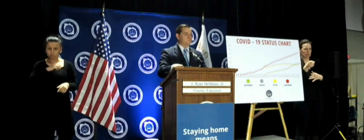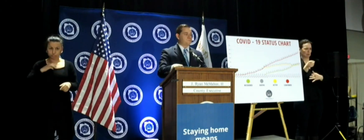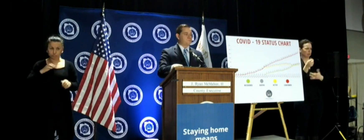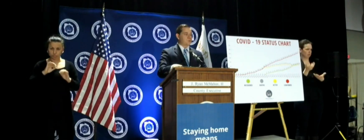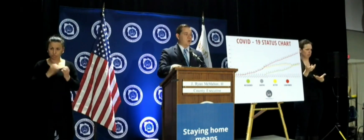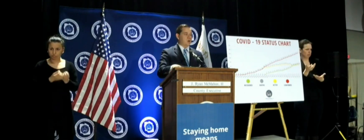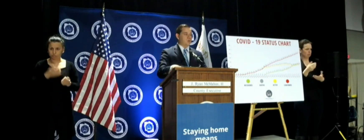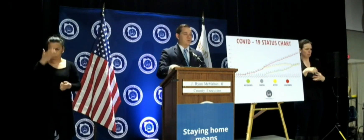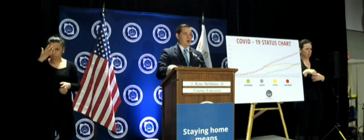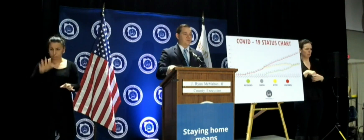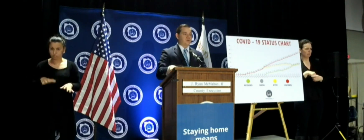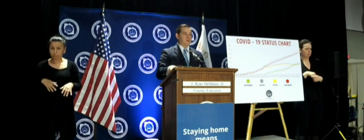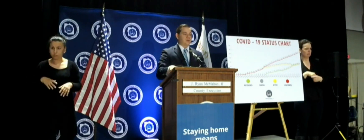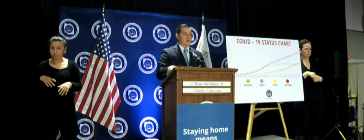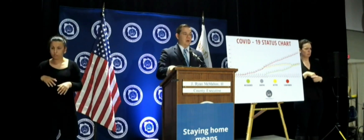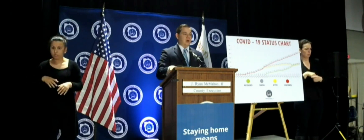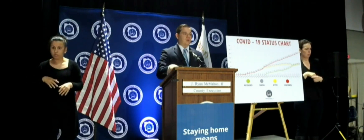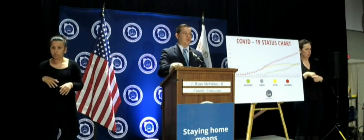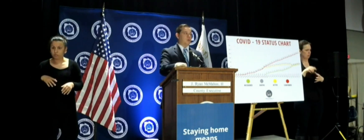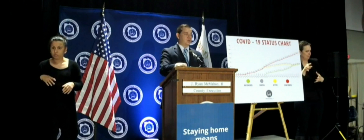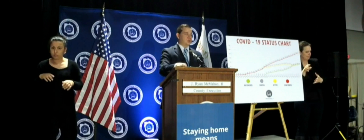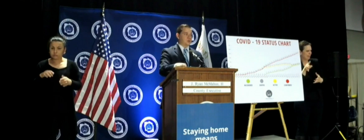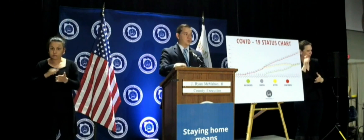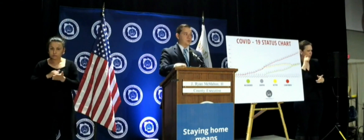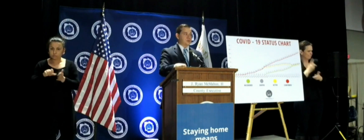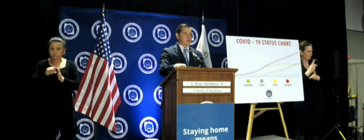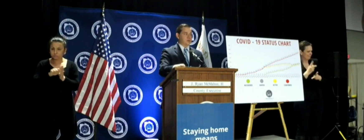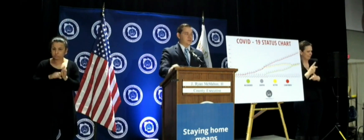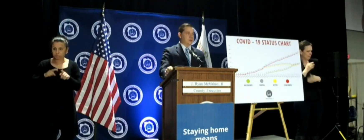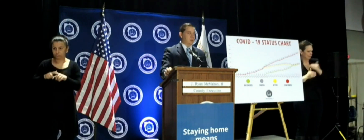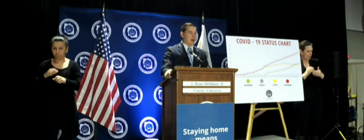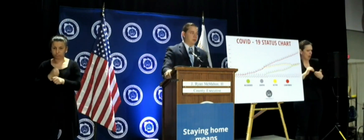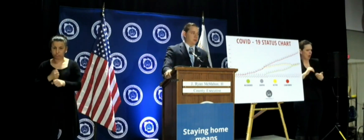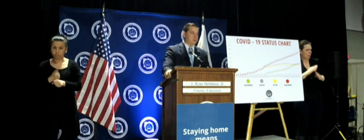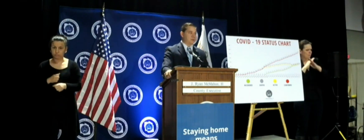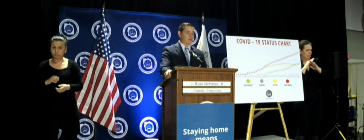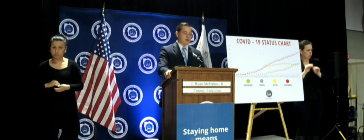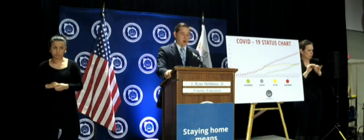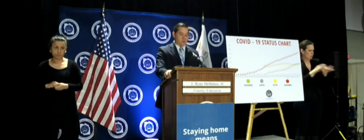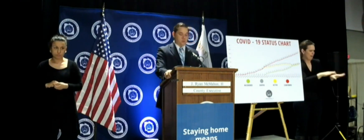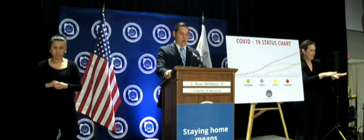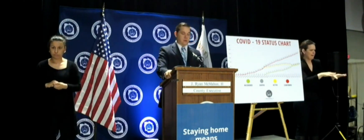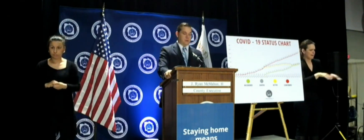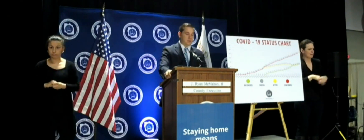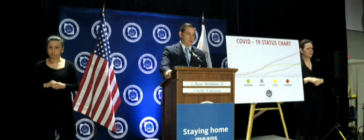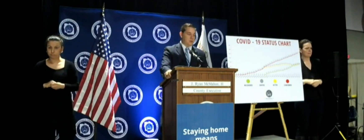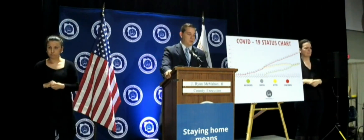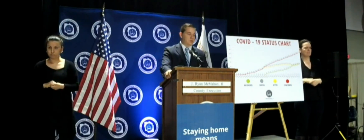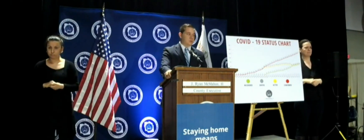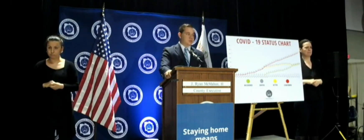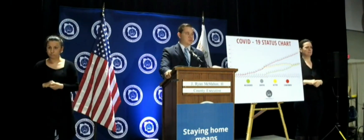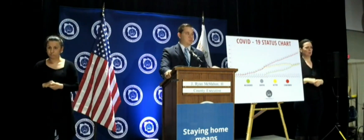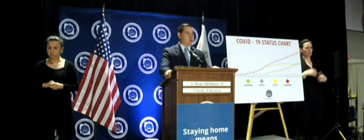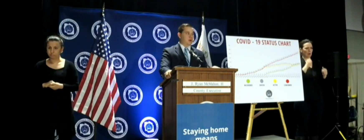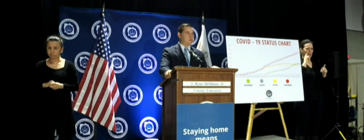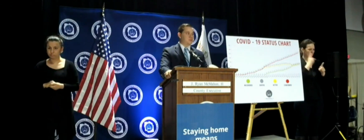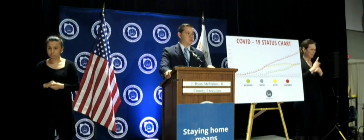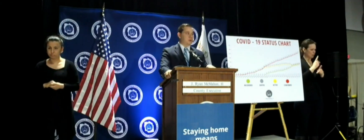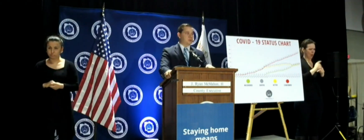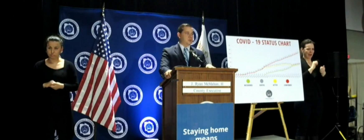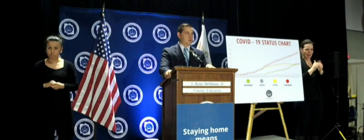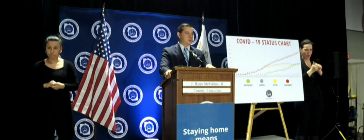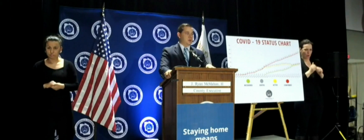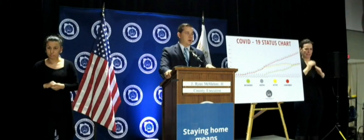state. We've offered all of our resources to get around, to get our arms around this, so this doesn't become